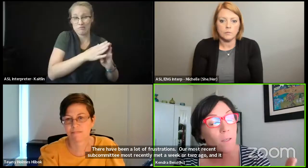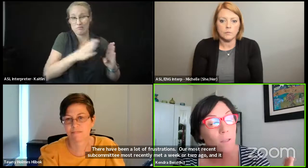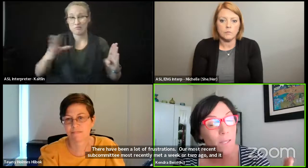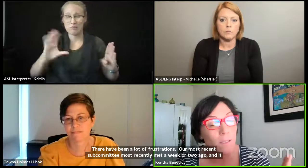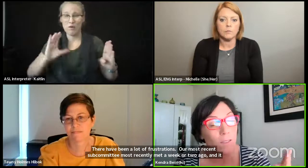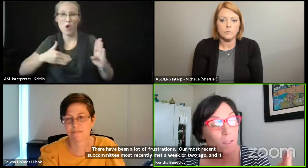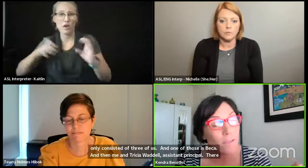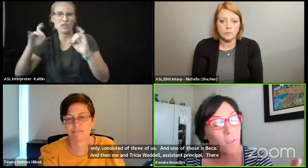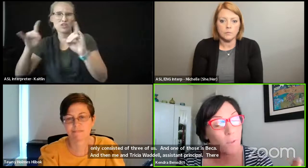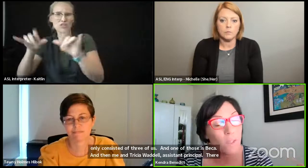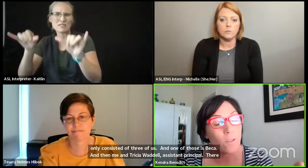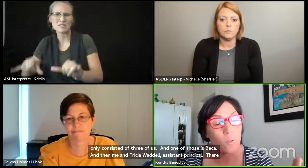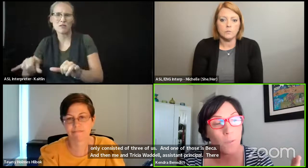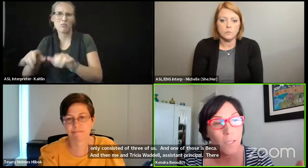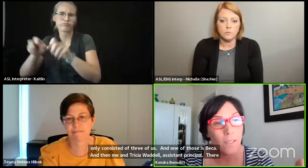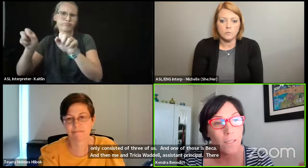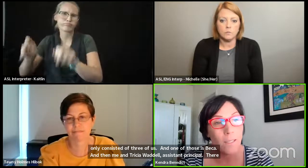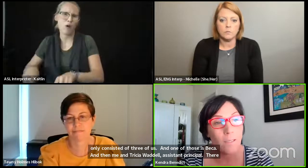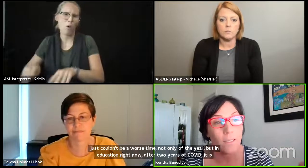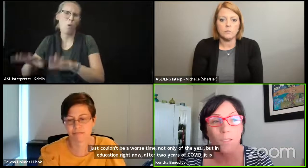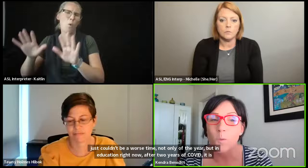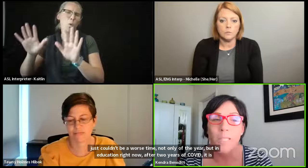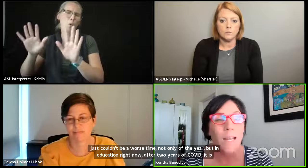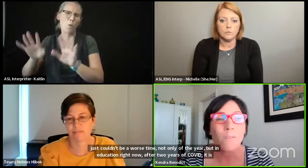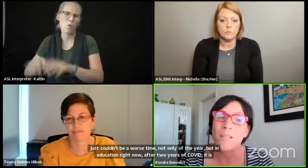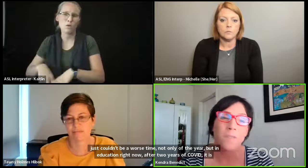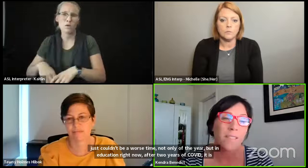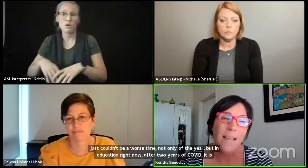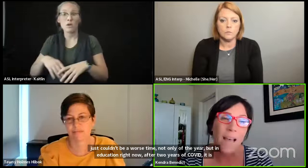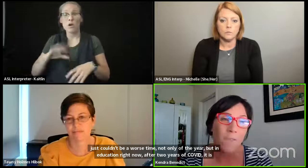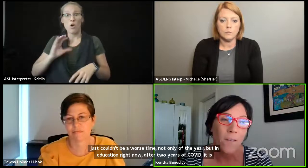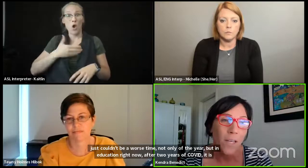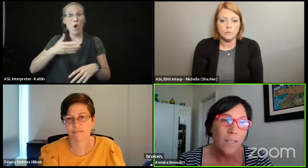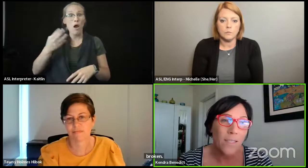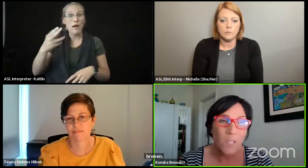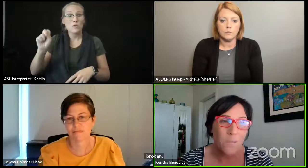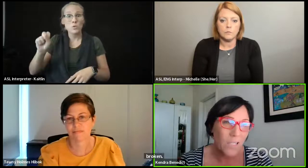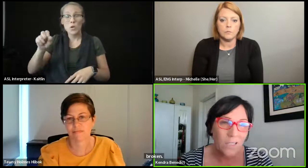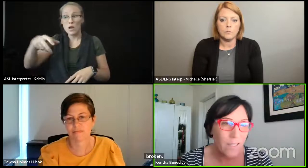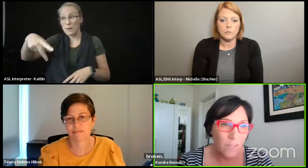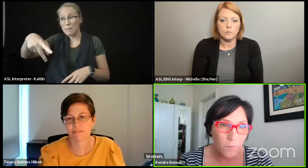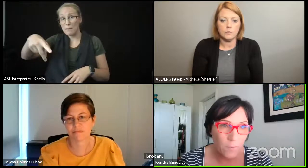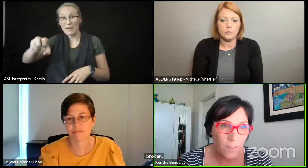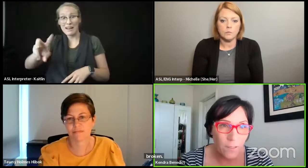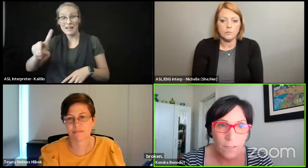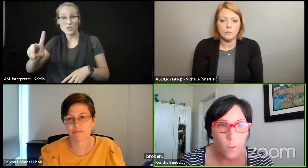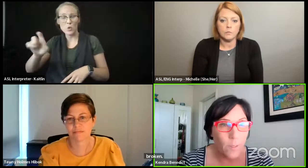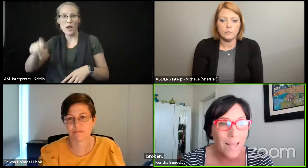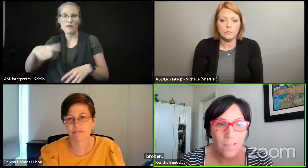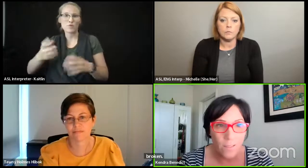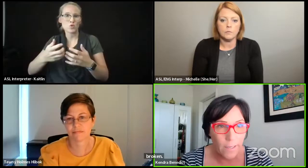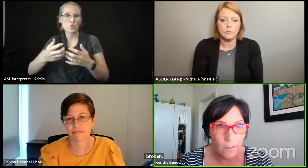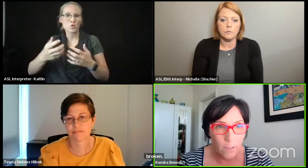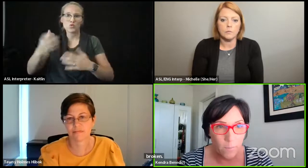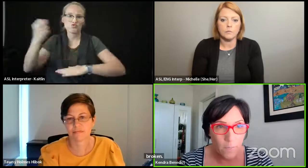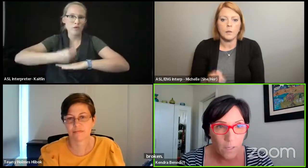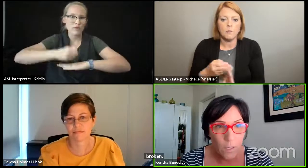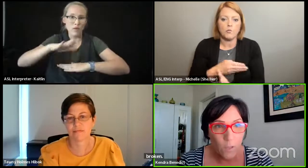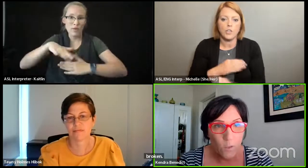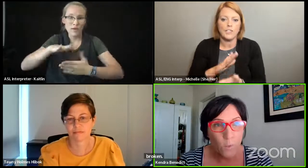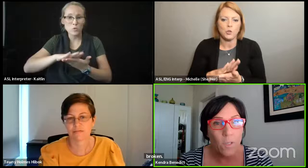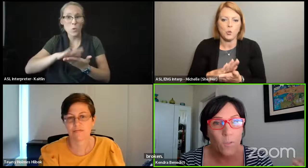times Michael's had to shut down the preschool at PDSD this year because we didn't have enough staff to keep kids safe, let alone educate